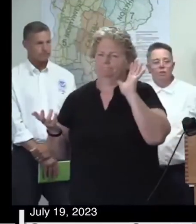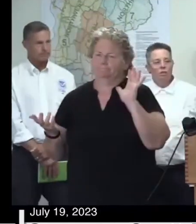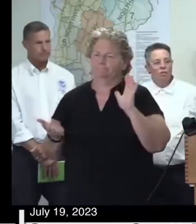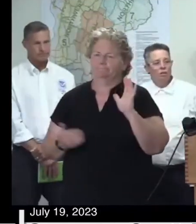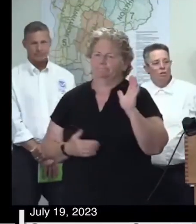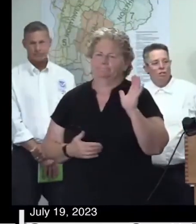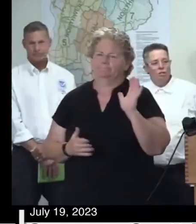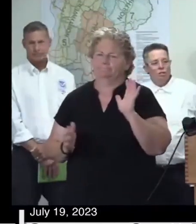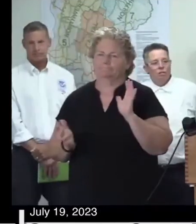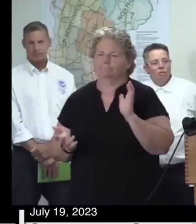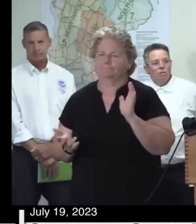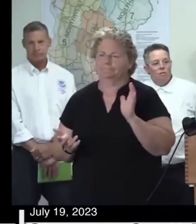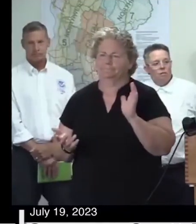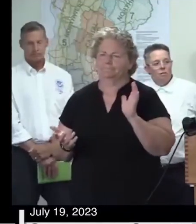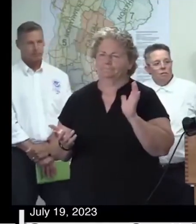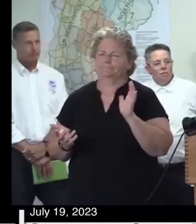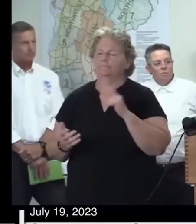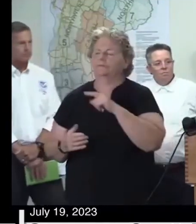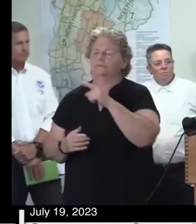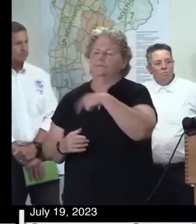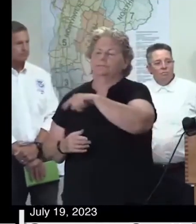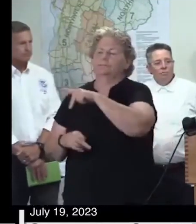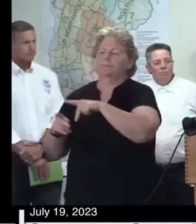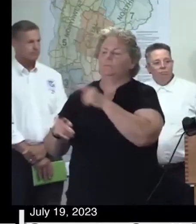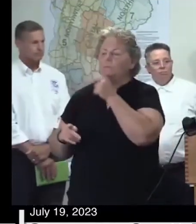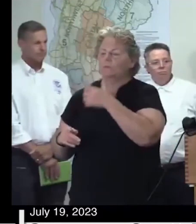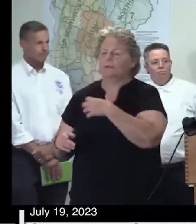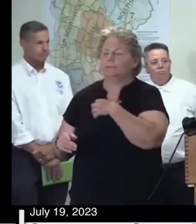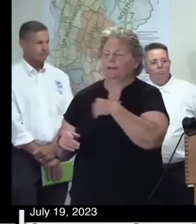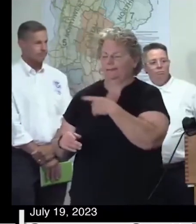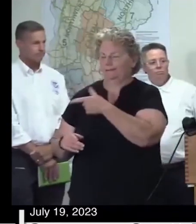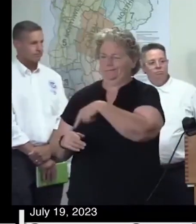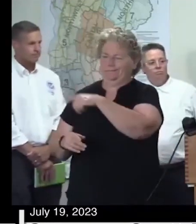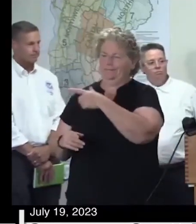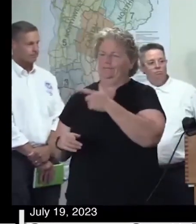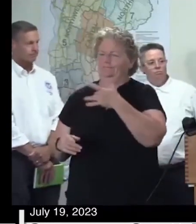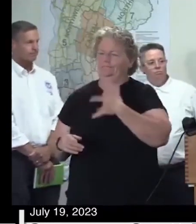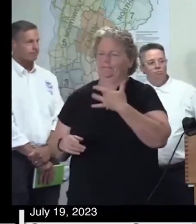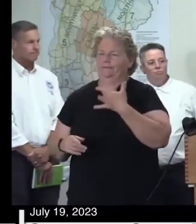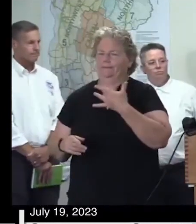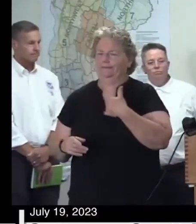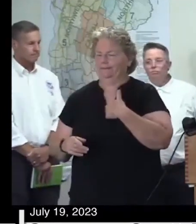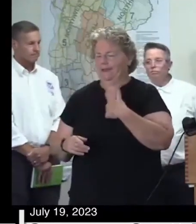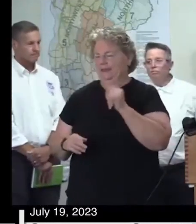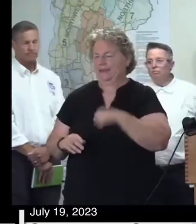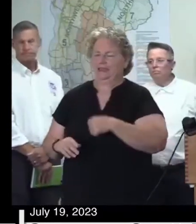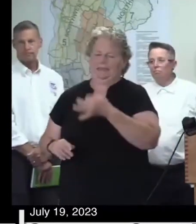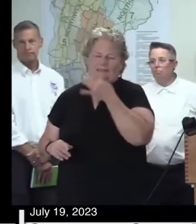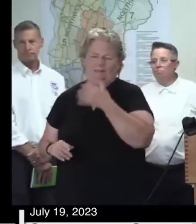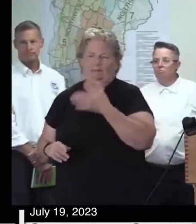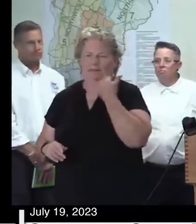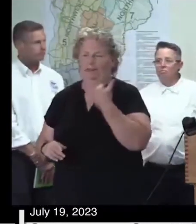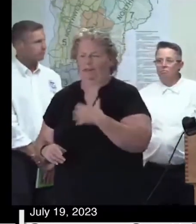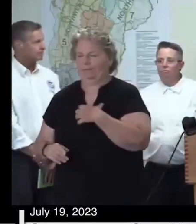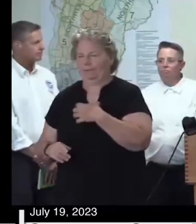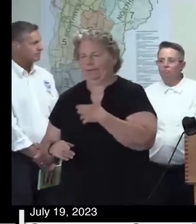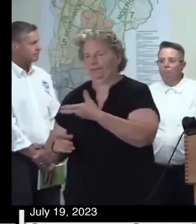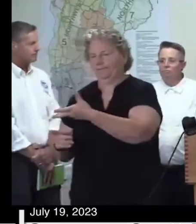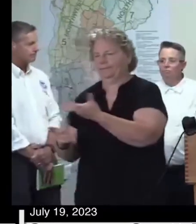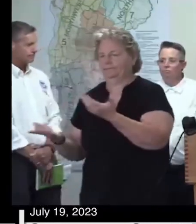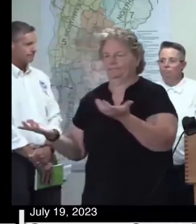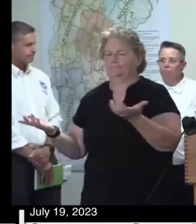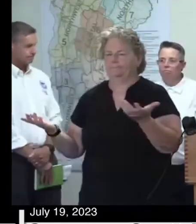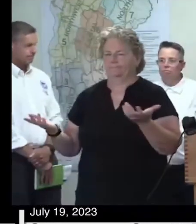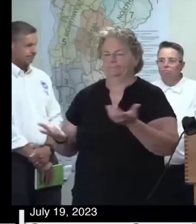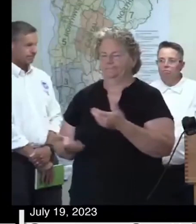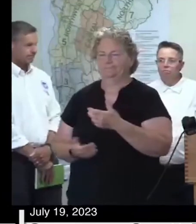than those of us who are working around the clock to actually address it. So I don't know if that helps you understand the